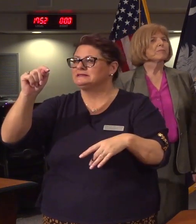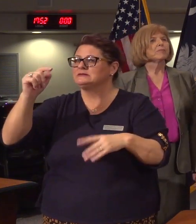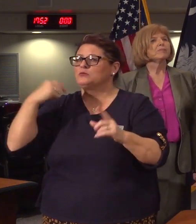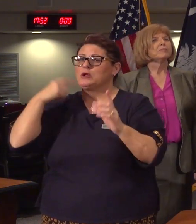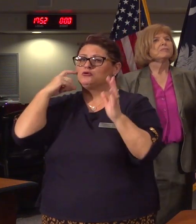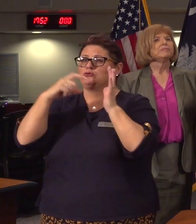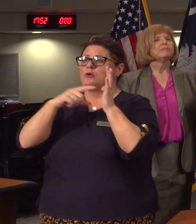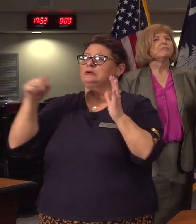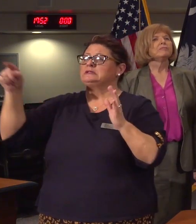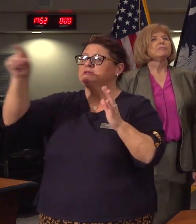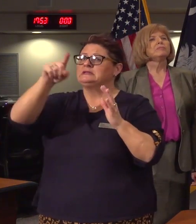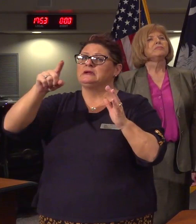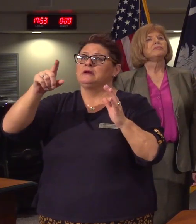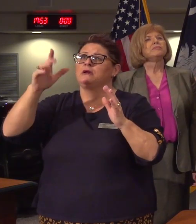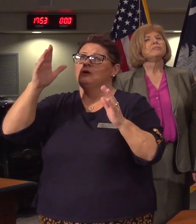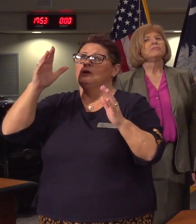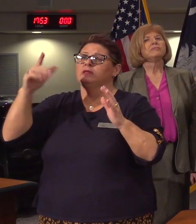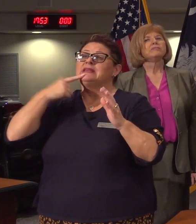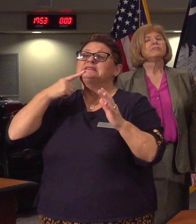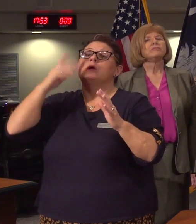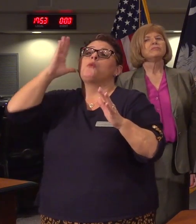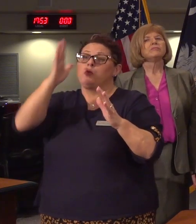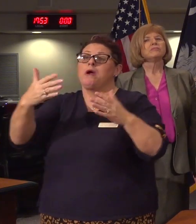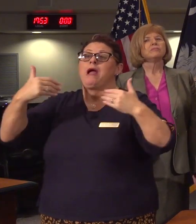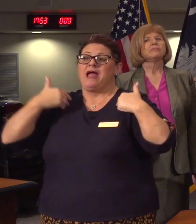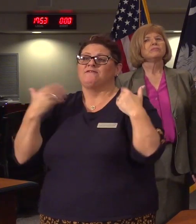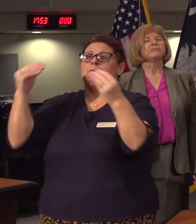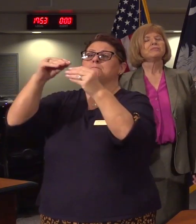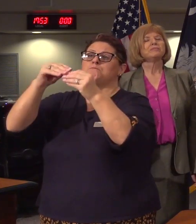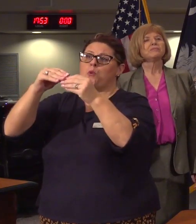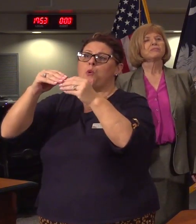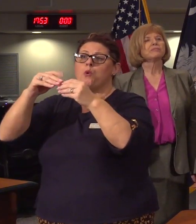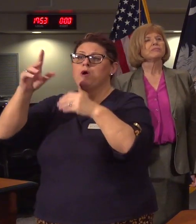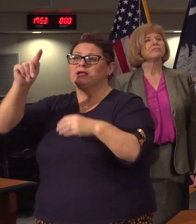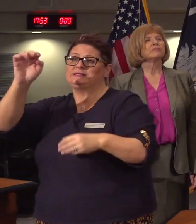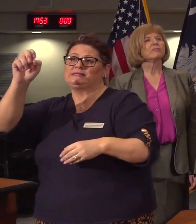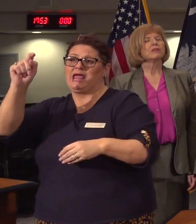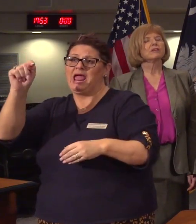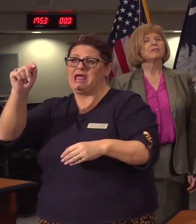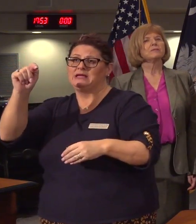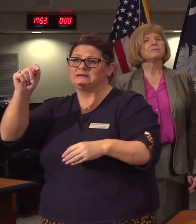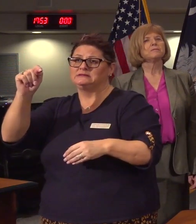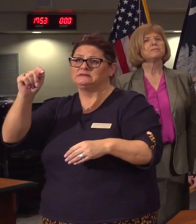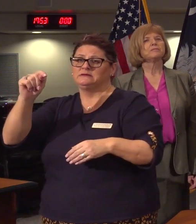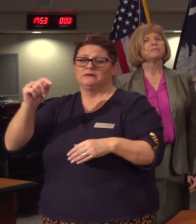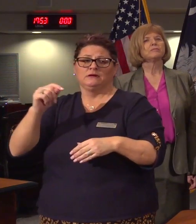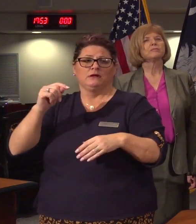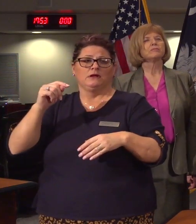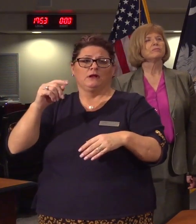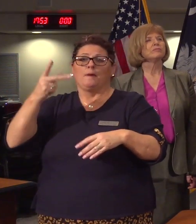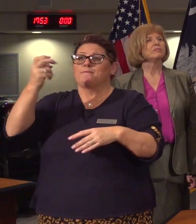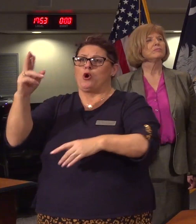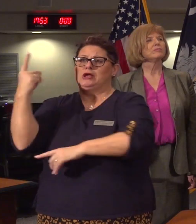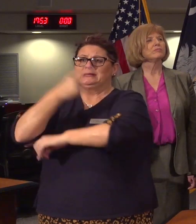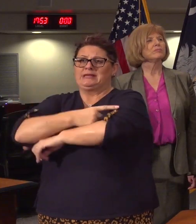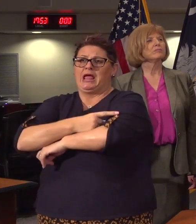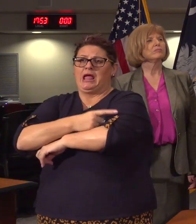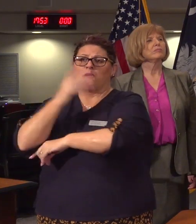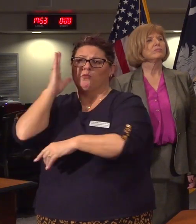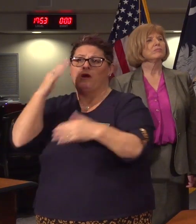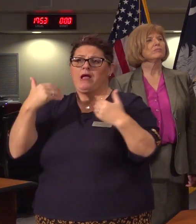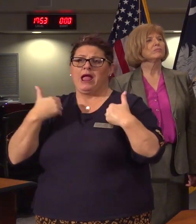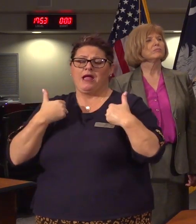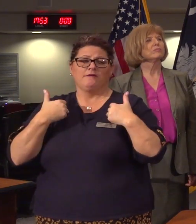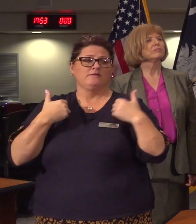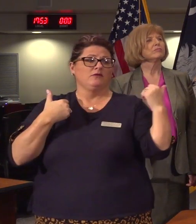some of this testing capability, and how many tests might be available then per day rather than just 100? Well, we have, DHEC has